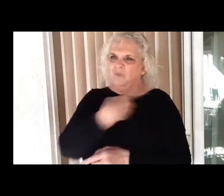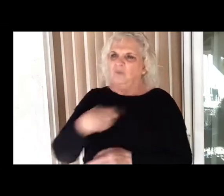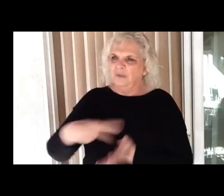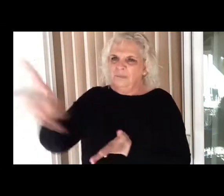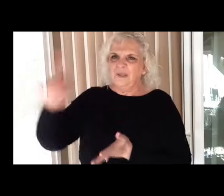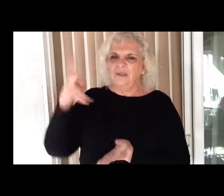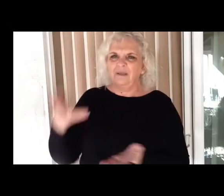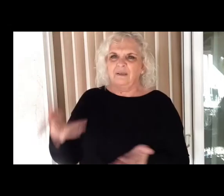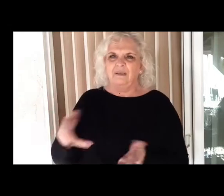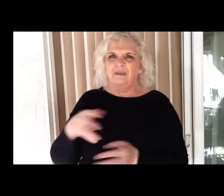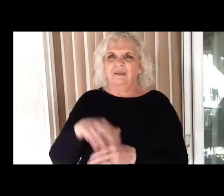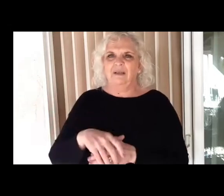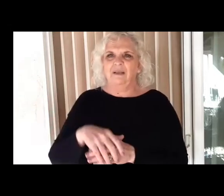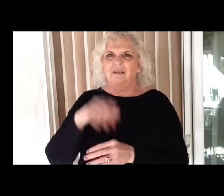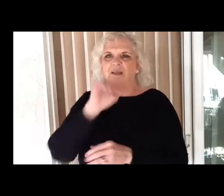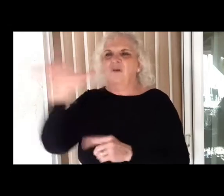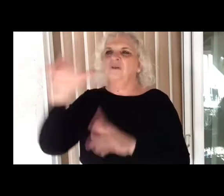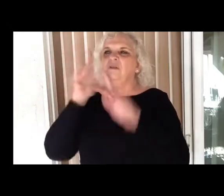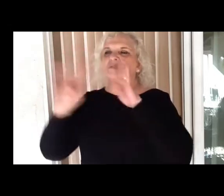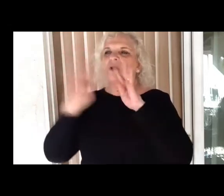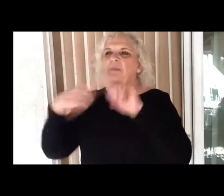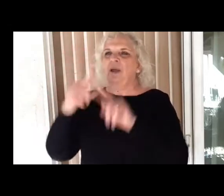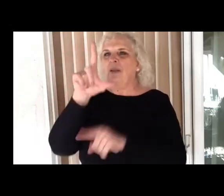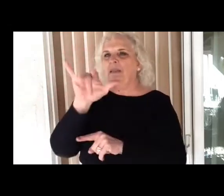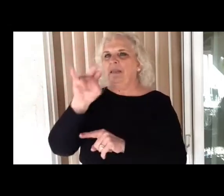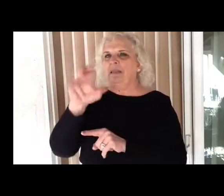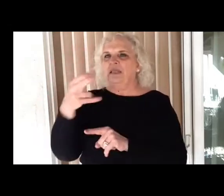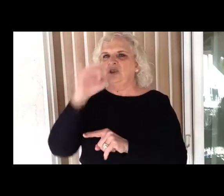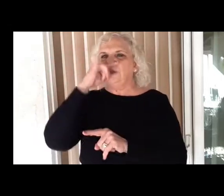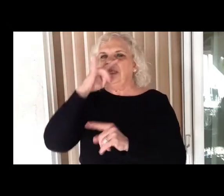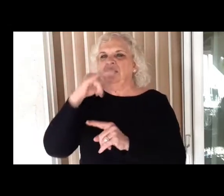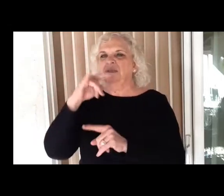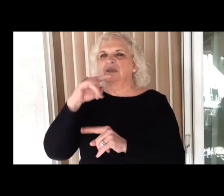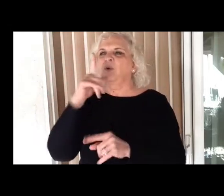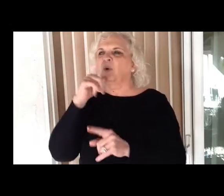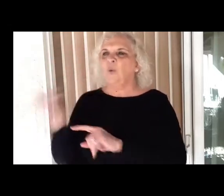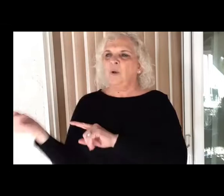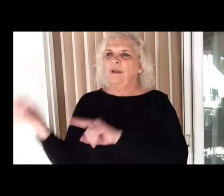they were all talking about the Lynch kids that came down and bought their mother's cake.